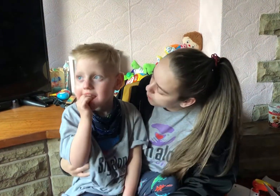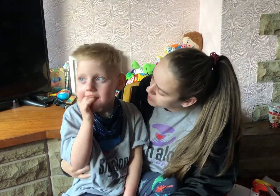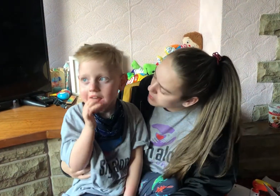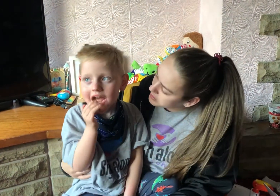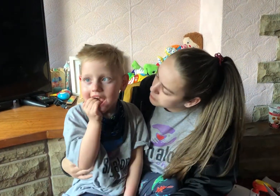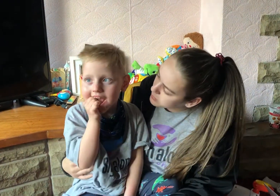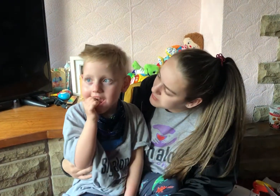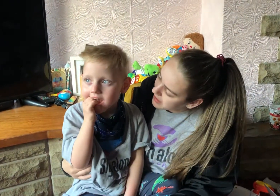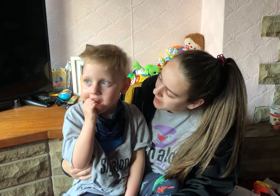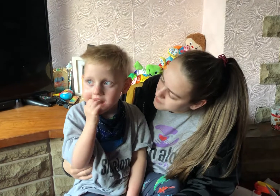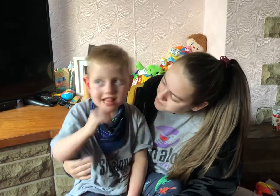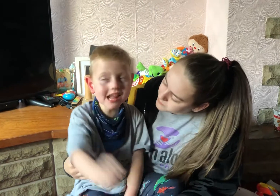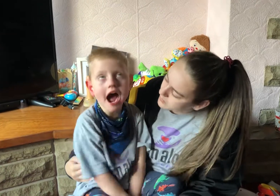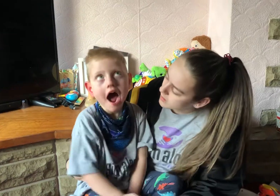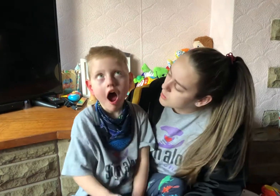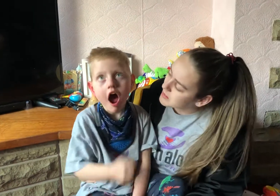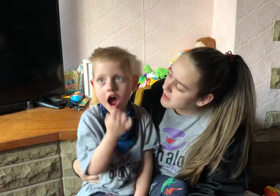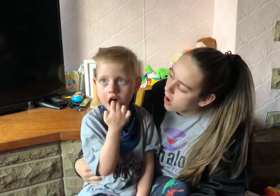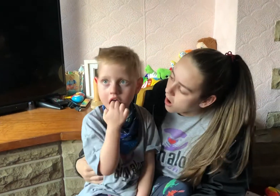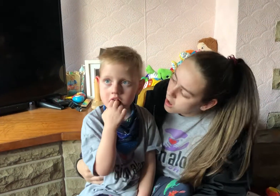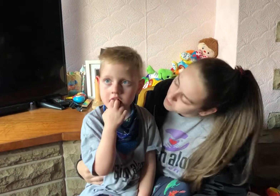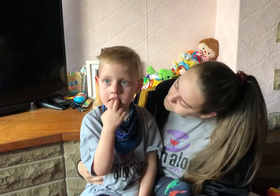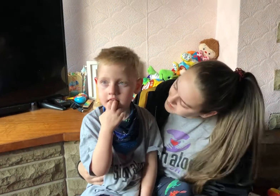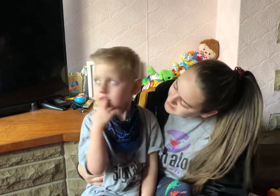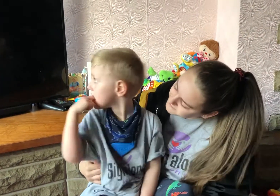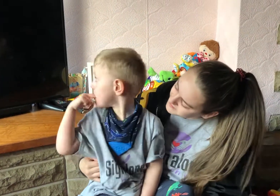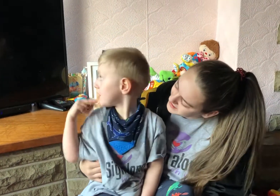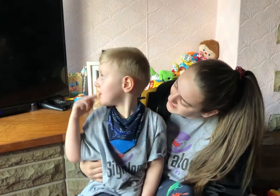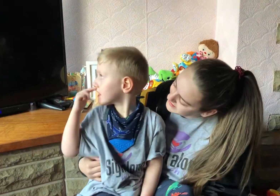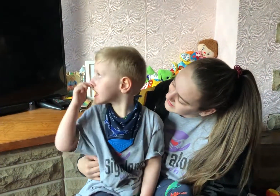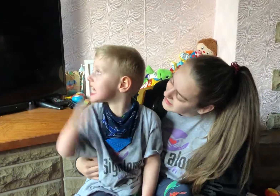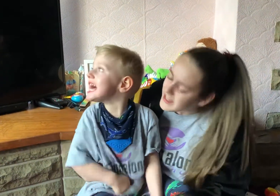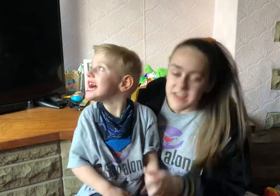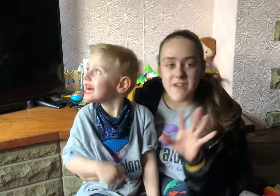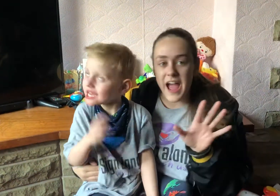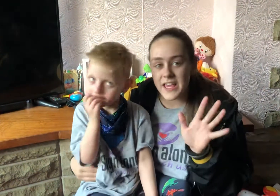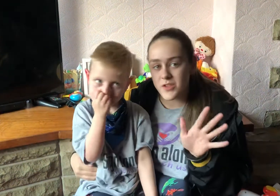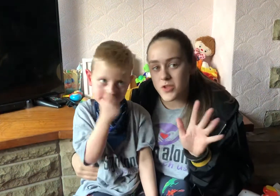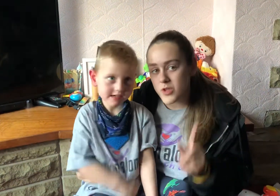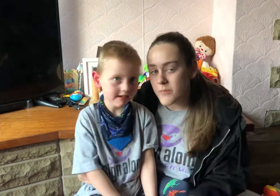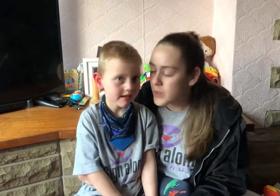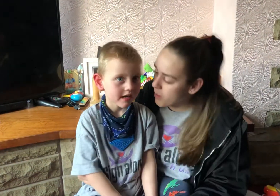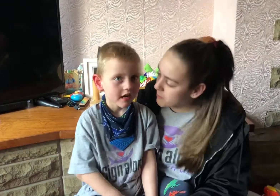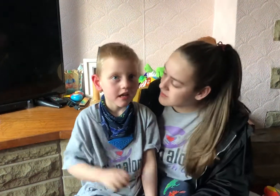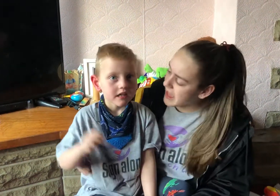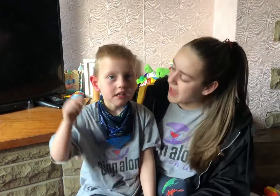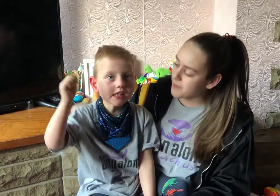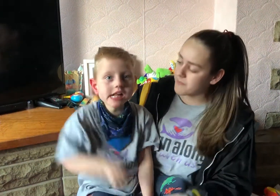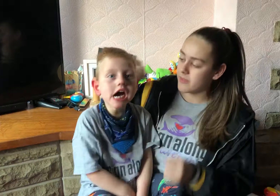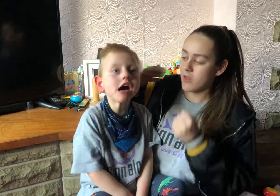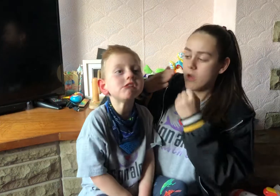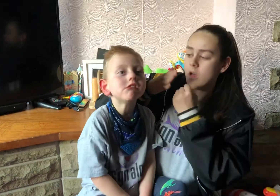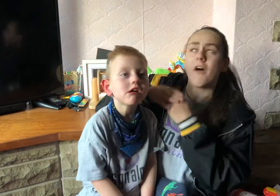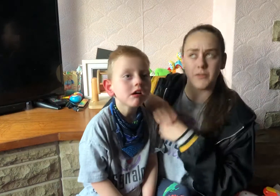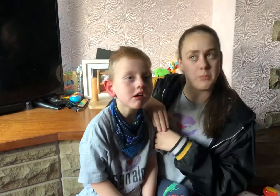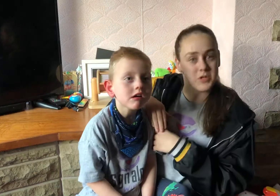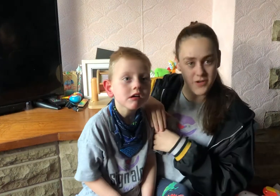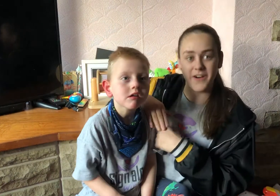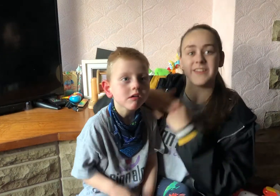what song did we do today? No! Did All of Me, didn't we? Yeah! Right, so should we show everybody one more time? No! I think we should.